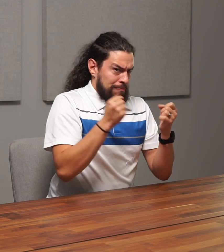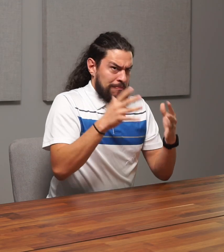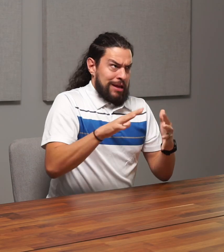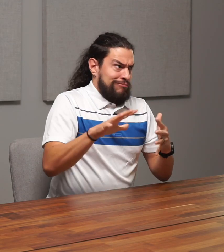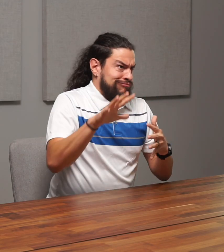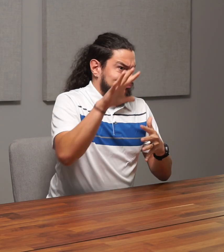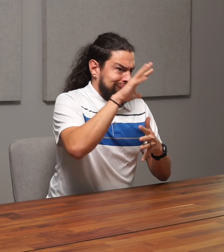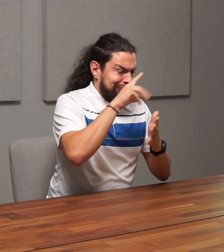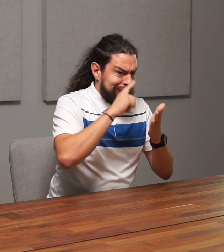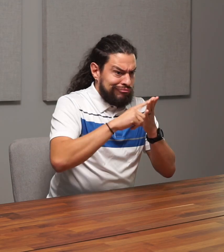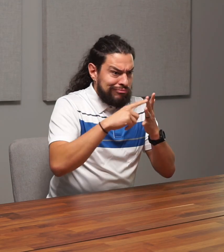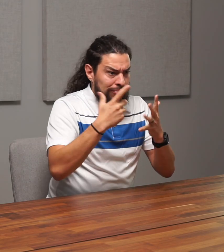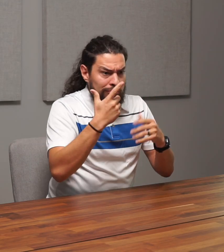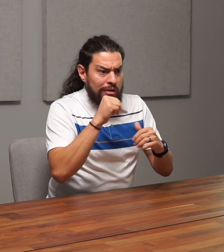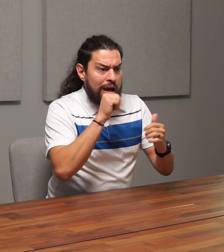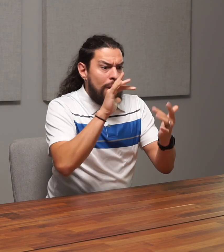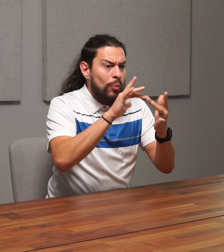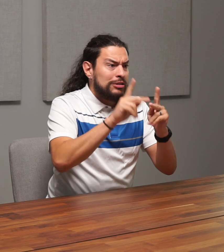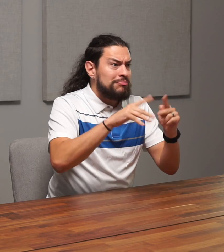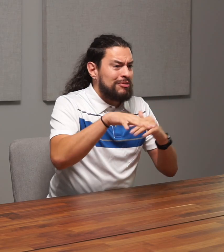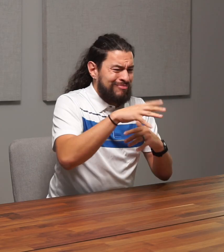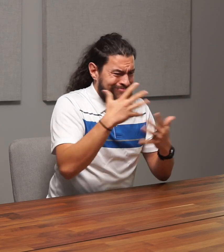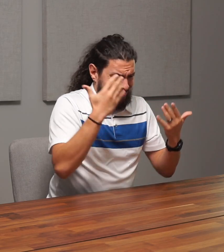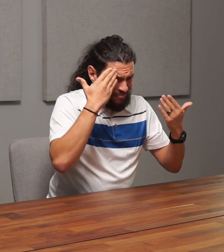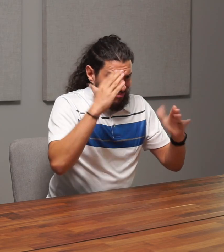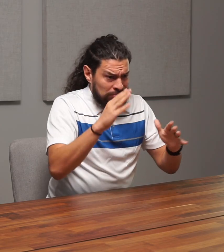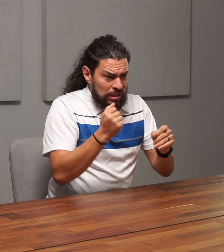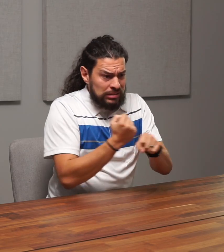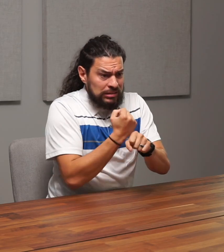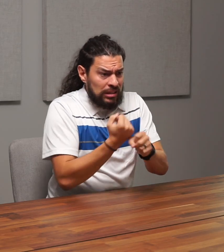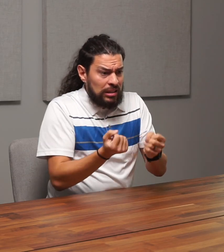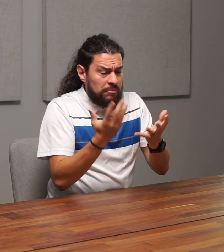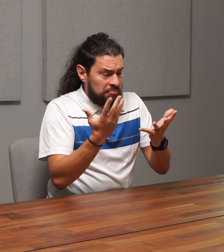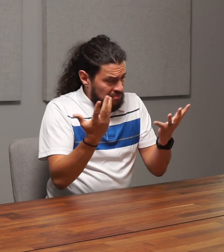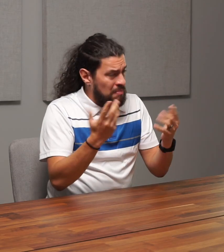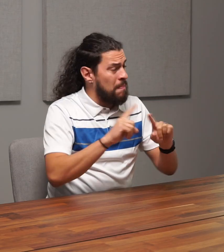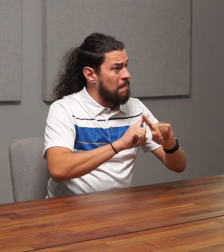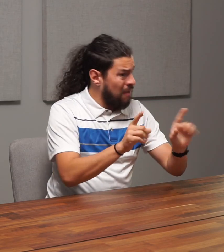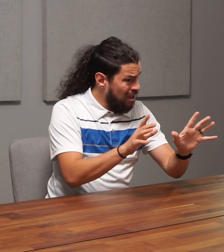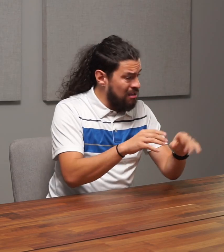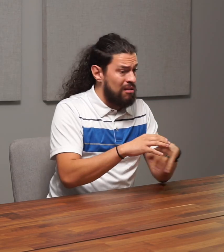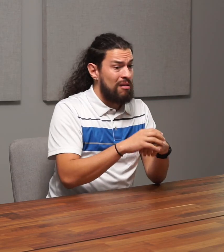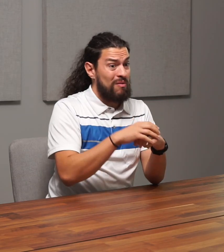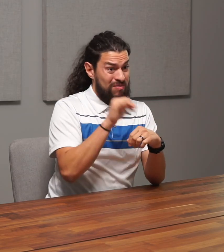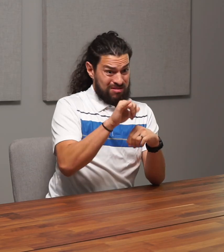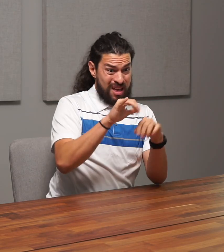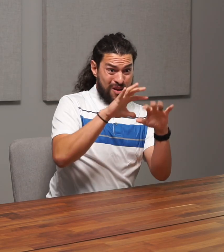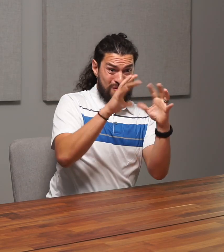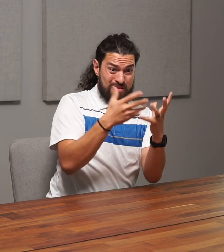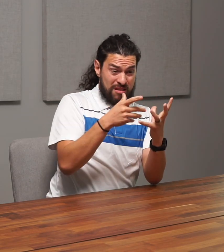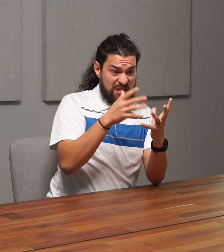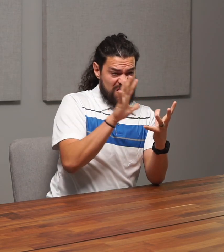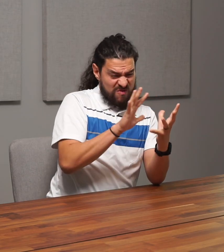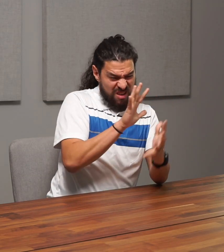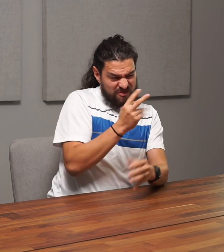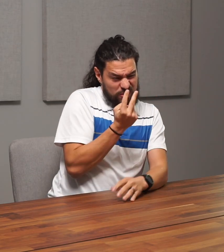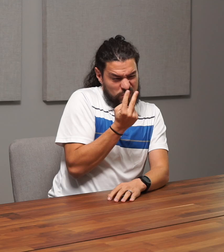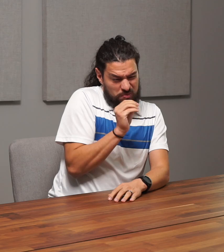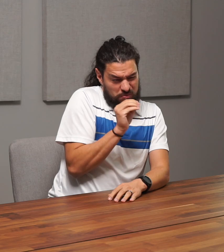people all over the world and i would say the statistics are about two percent of people